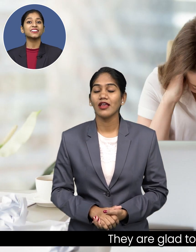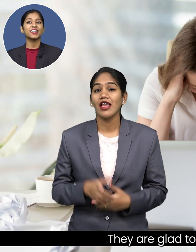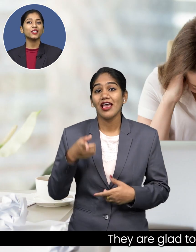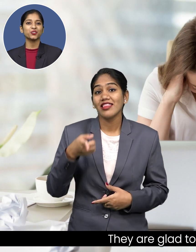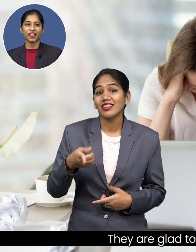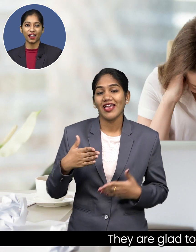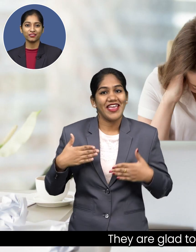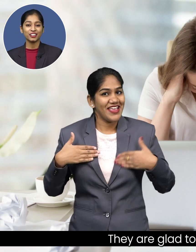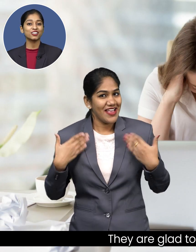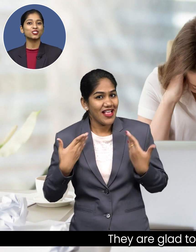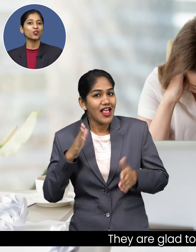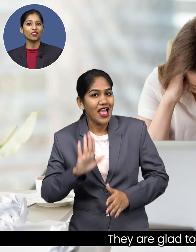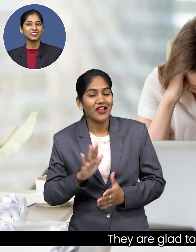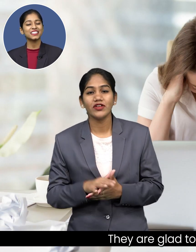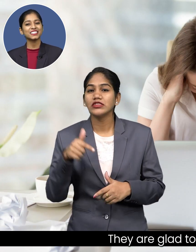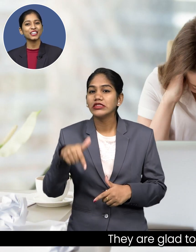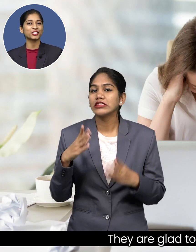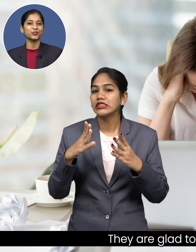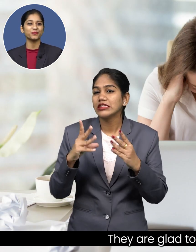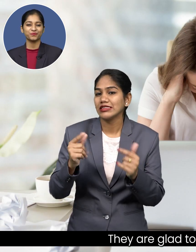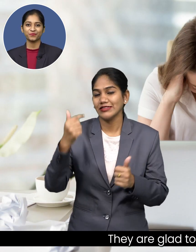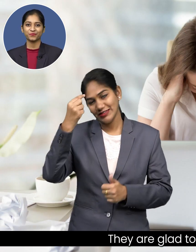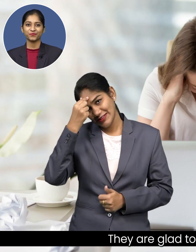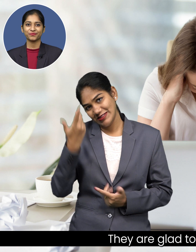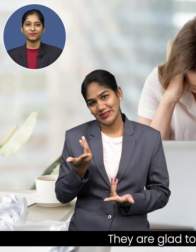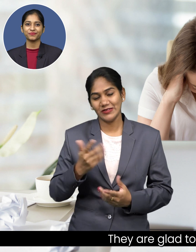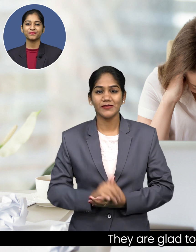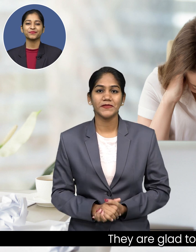They are glad to have resolved this issue.